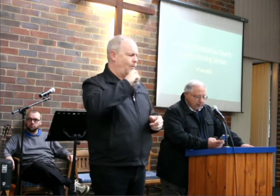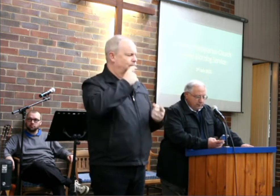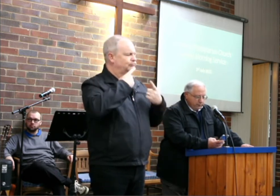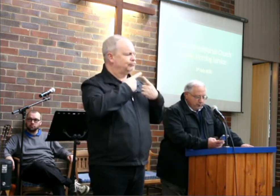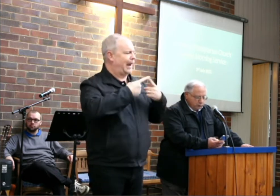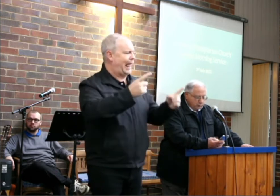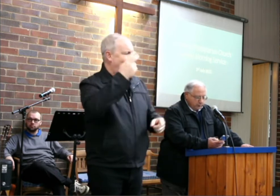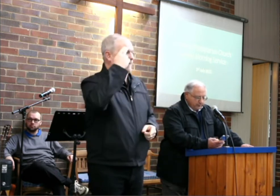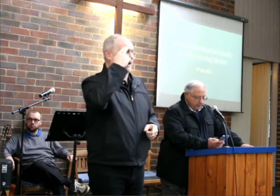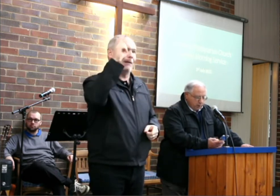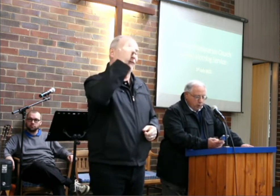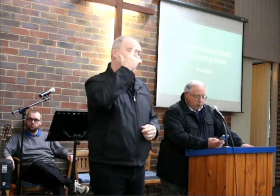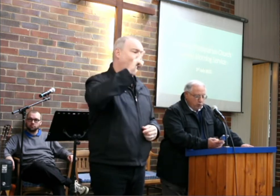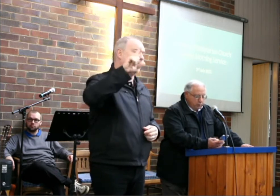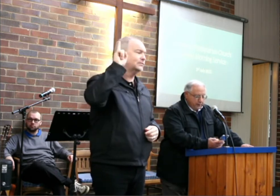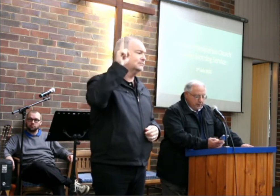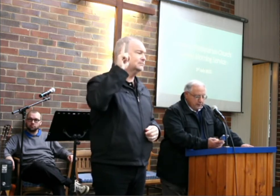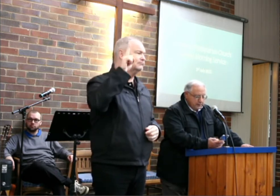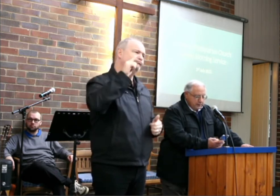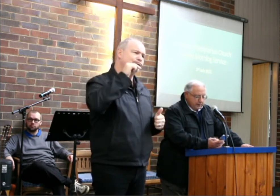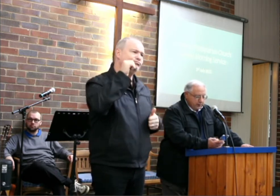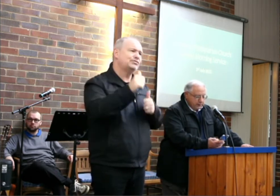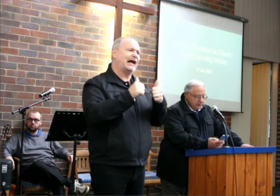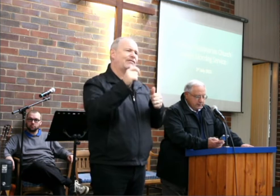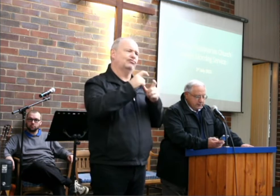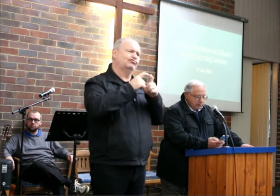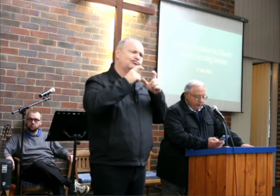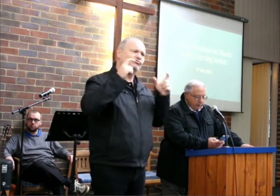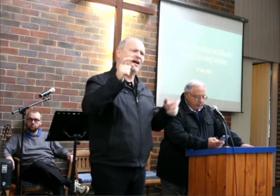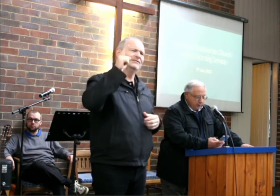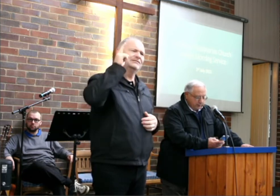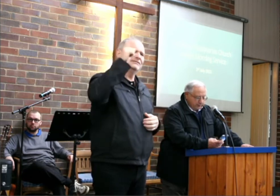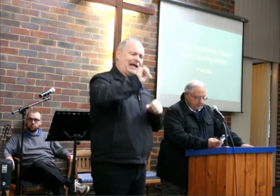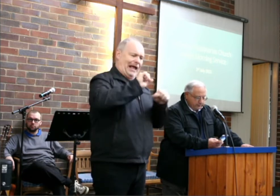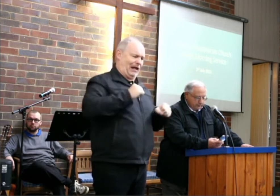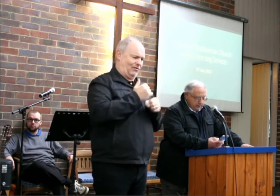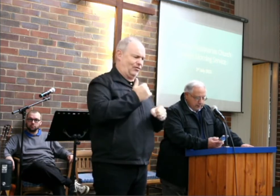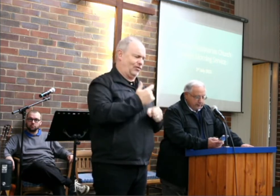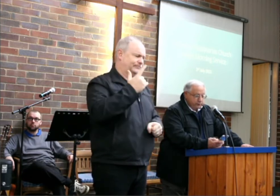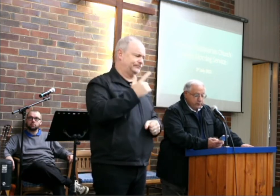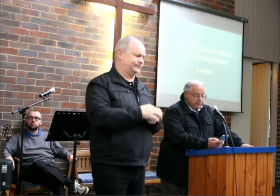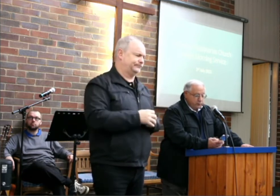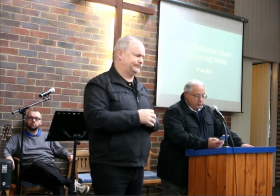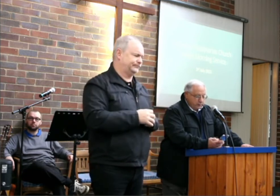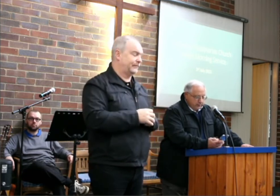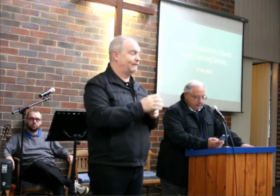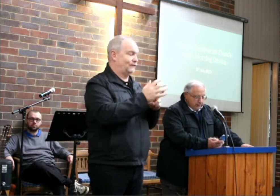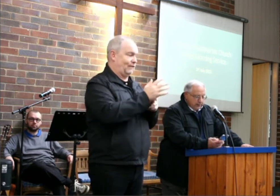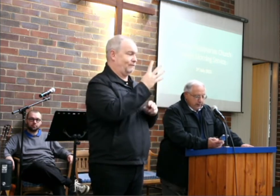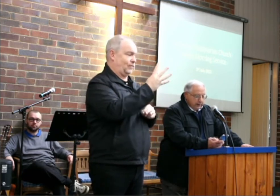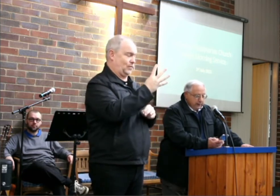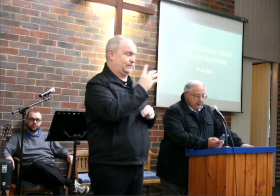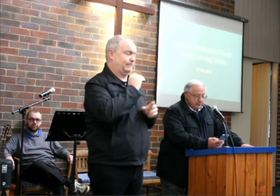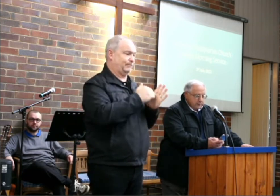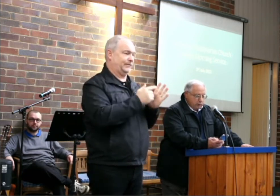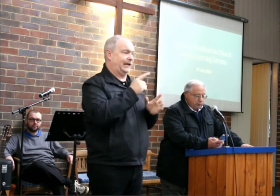the name of the Lord. Oh, praise the greatness of our God. And verse 4,